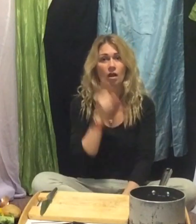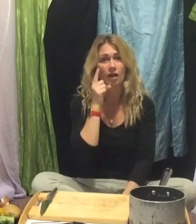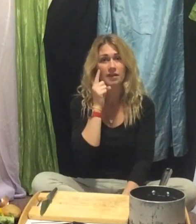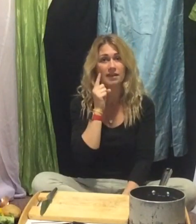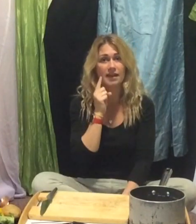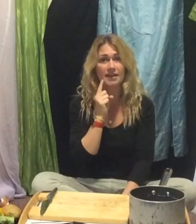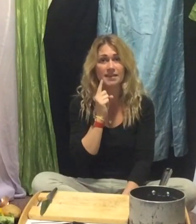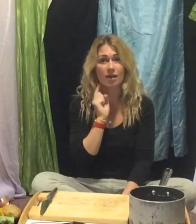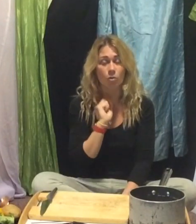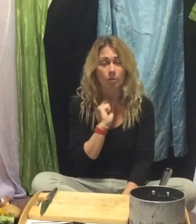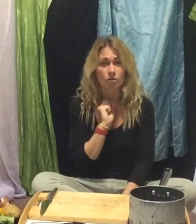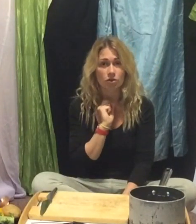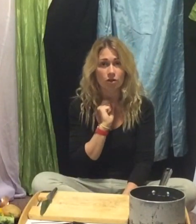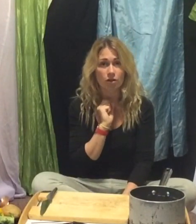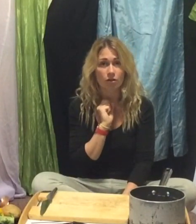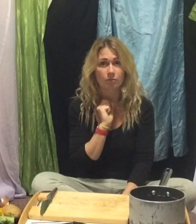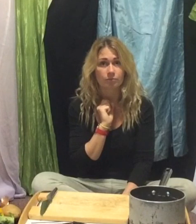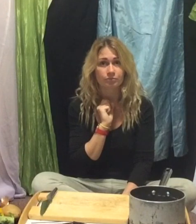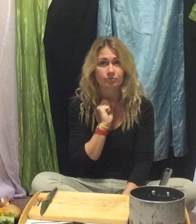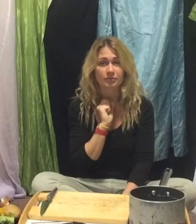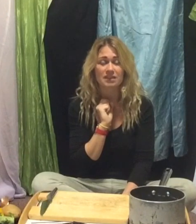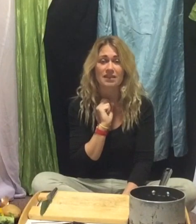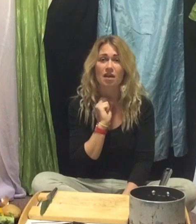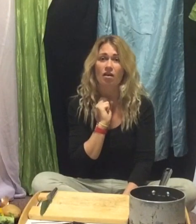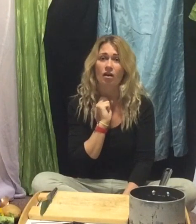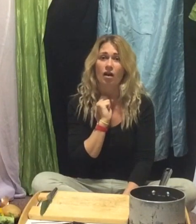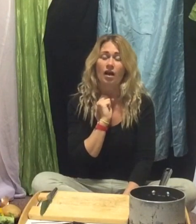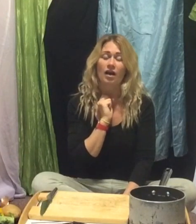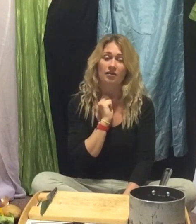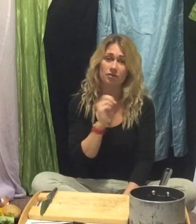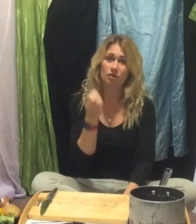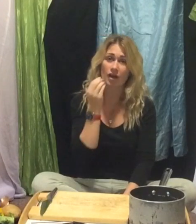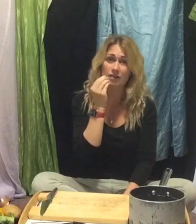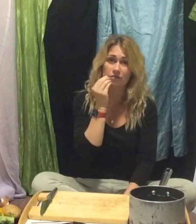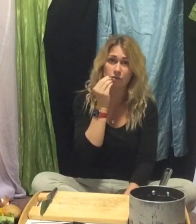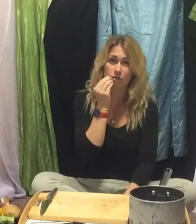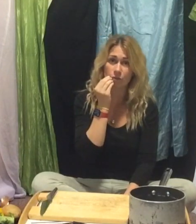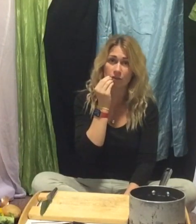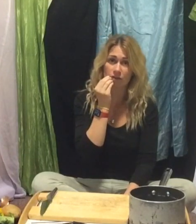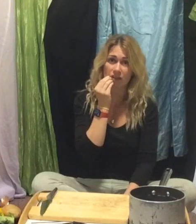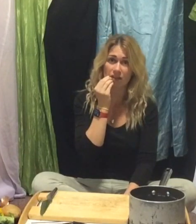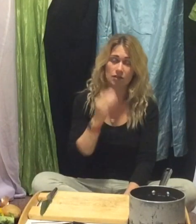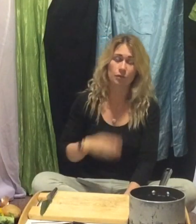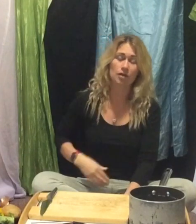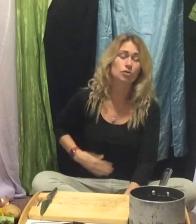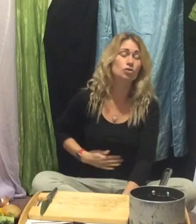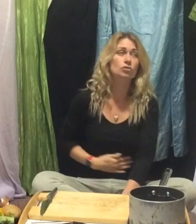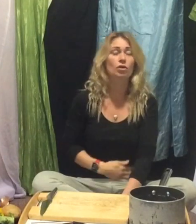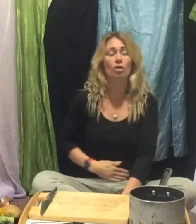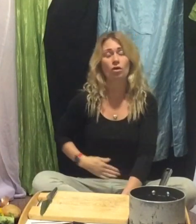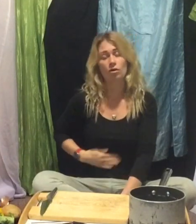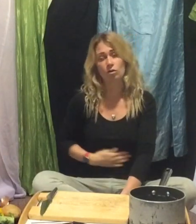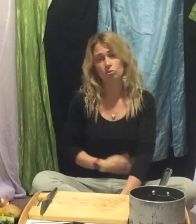And a lady opened the door. She said, have you got any food that we could eat? We are so